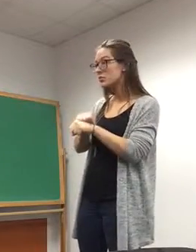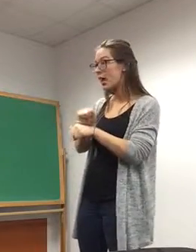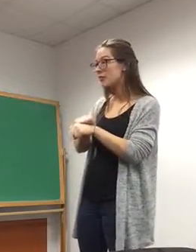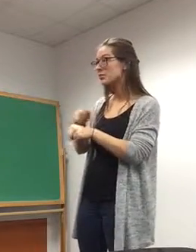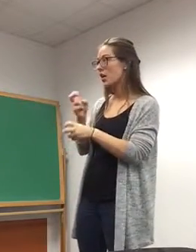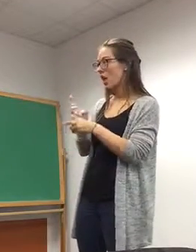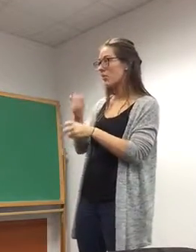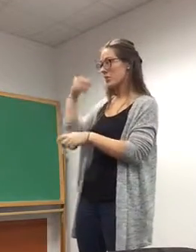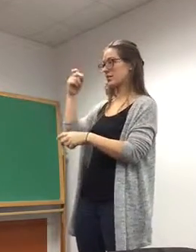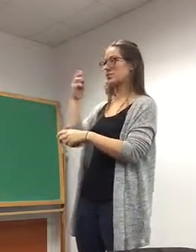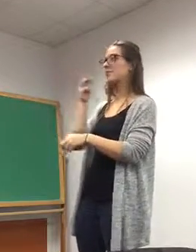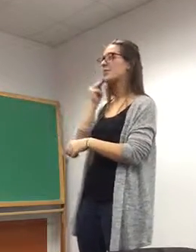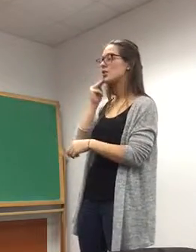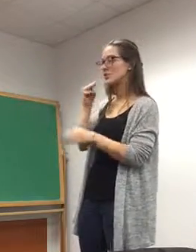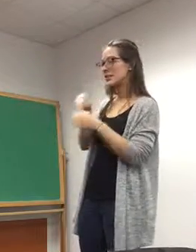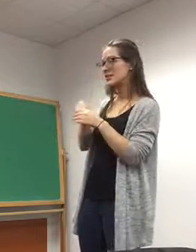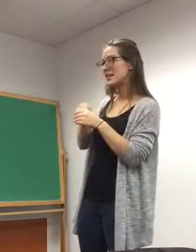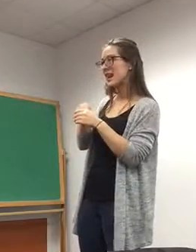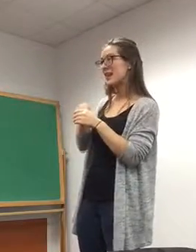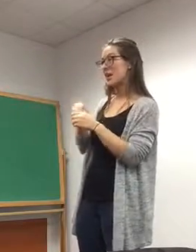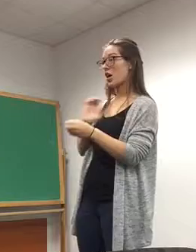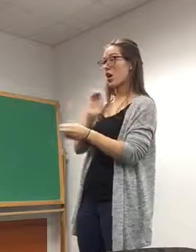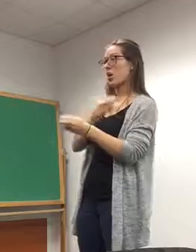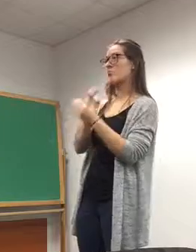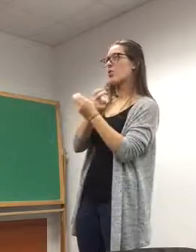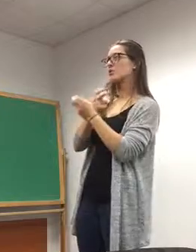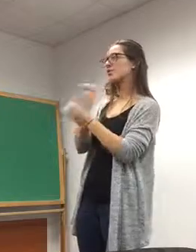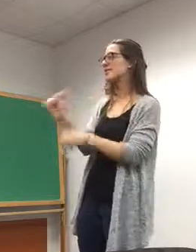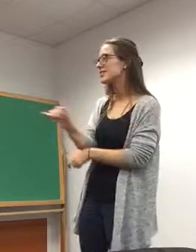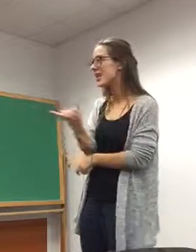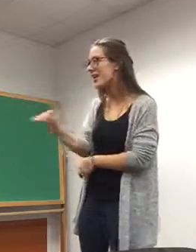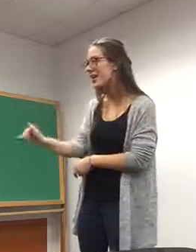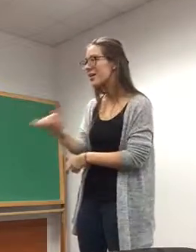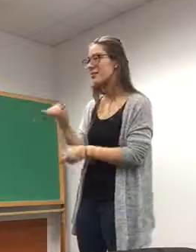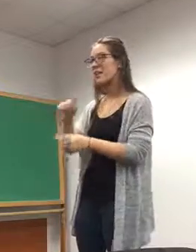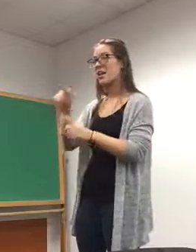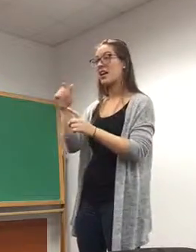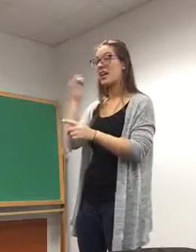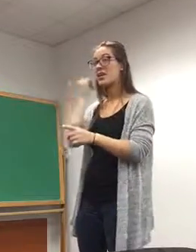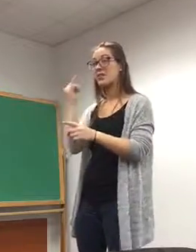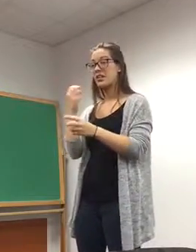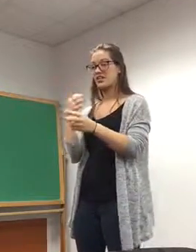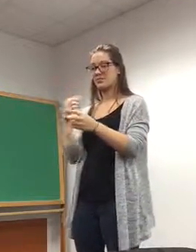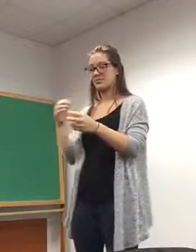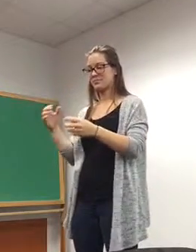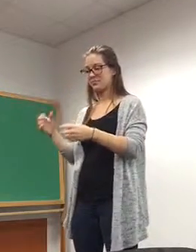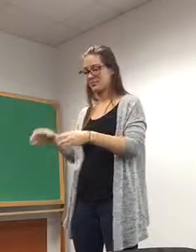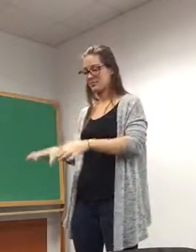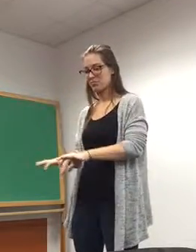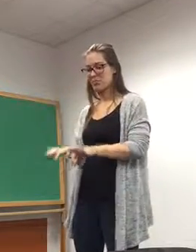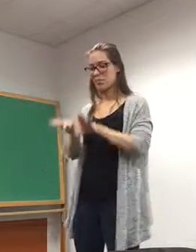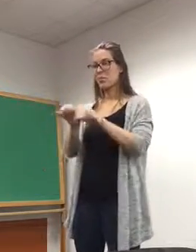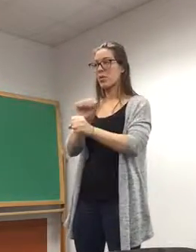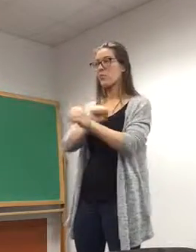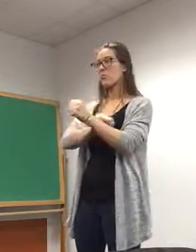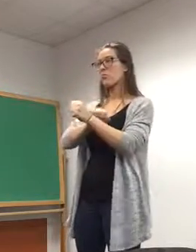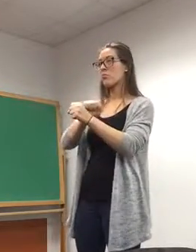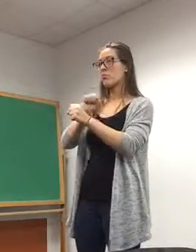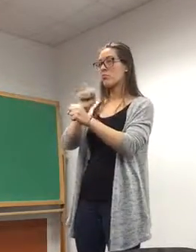mineral content also. Guys and girls, if we took a bone and we boiled it, or leached out or pulled out the minerals out of the